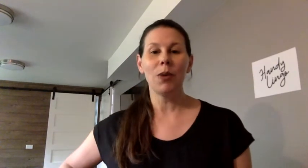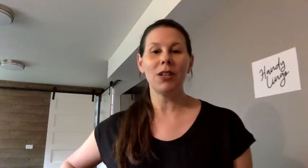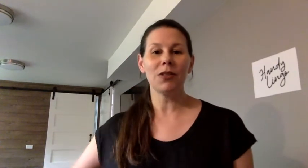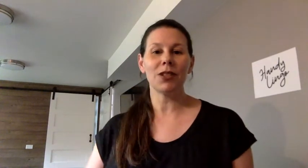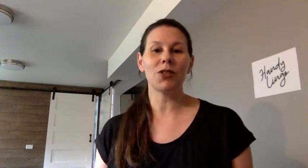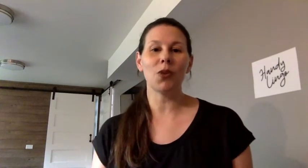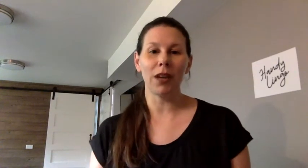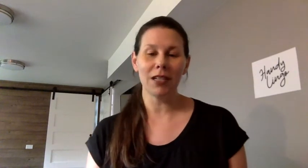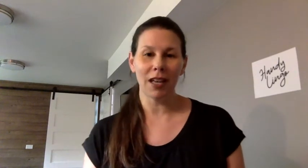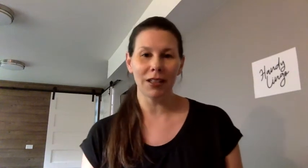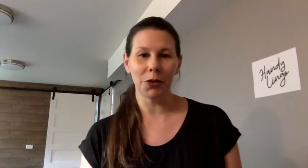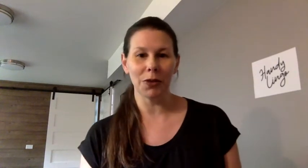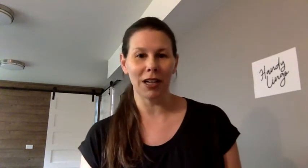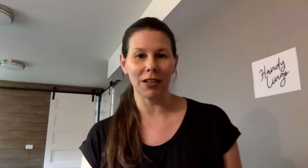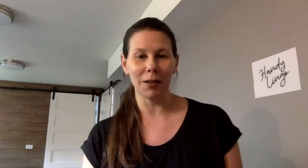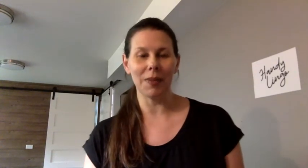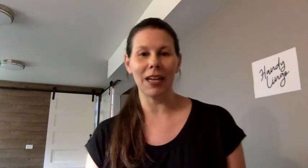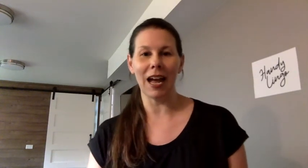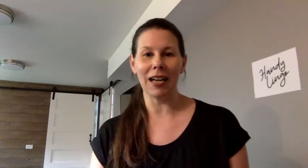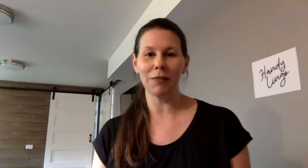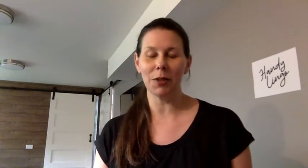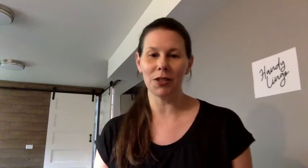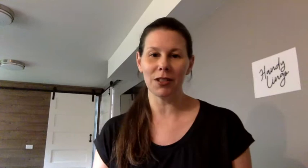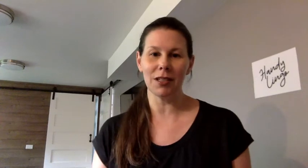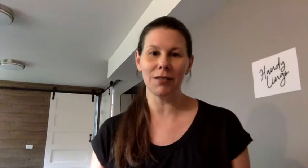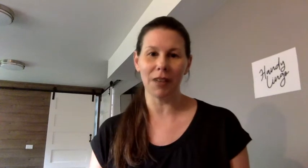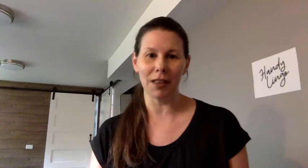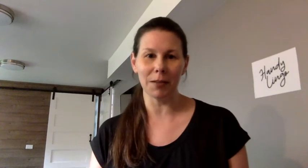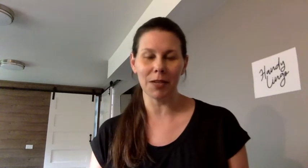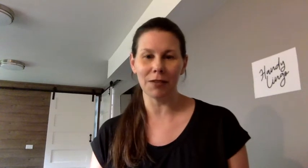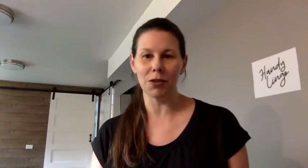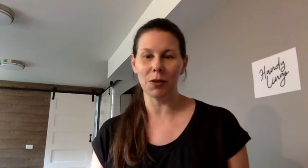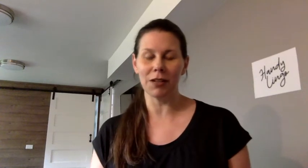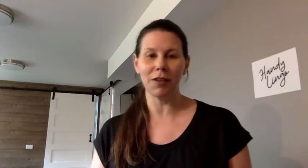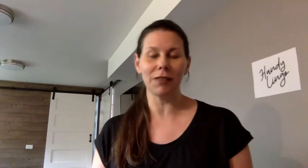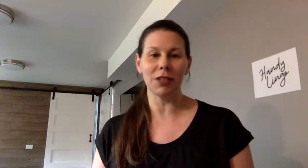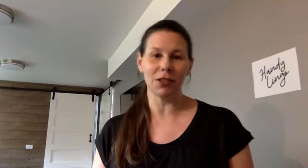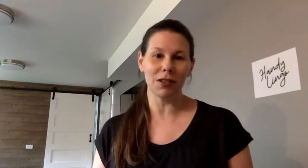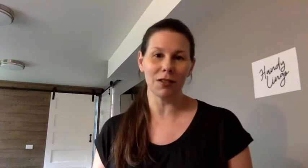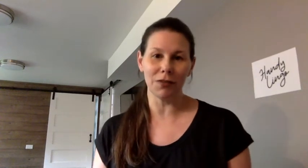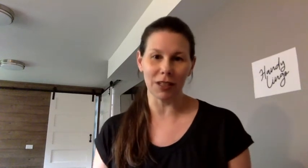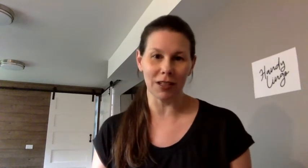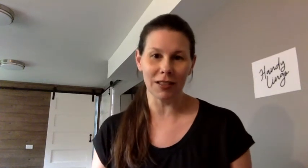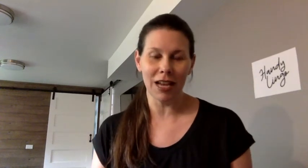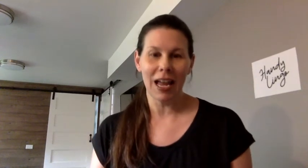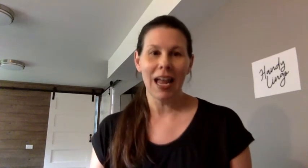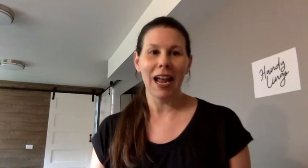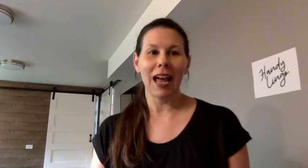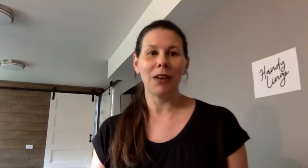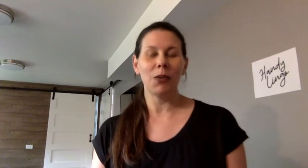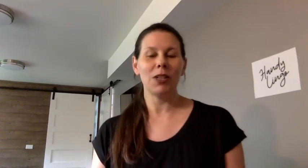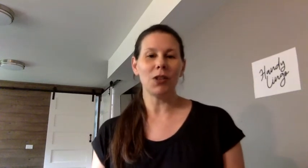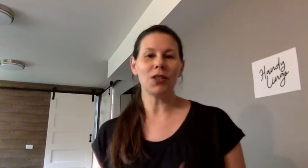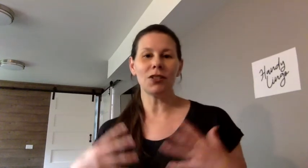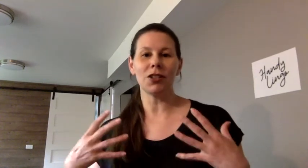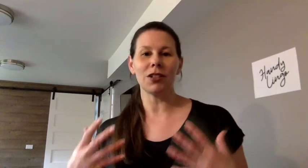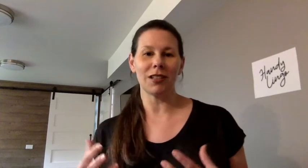use a storytelling curriculum that I have personally developed after 25 years in the field. And we don't just learn